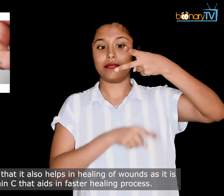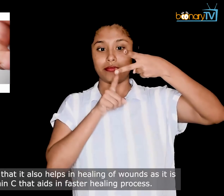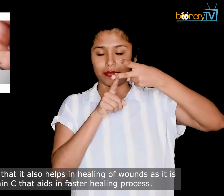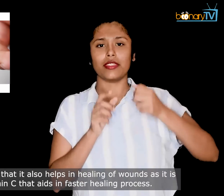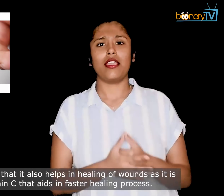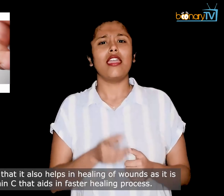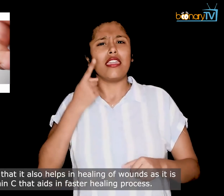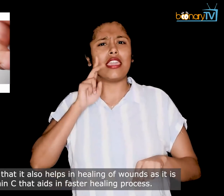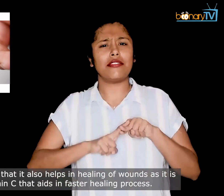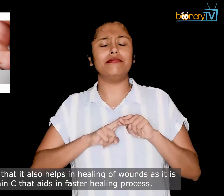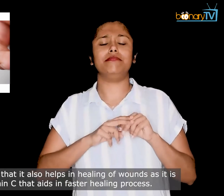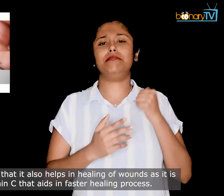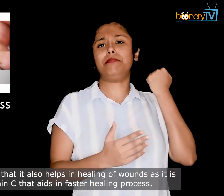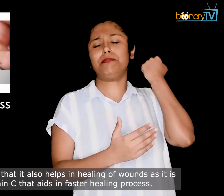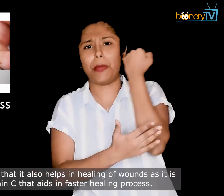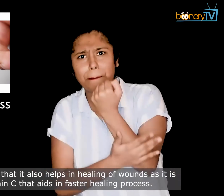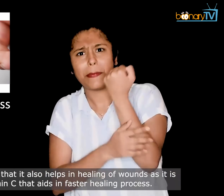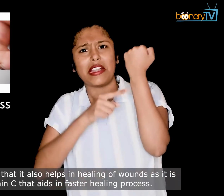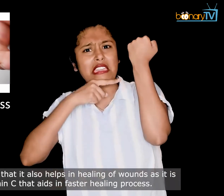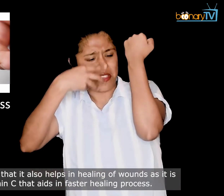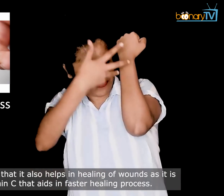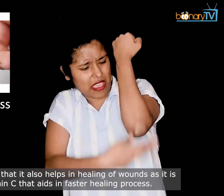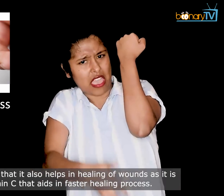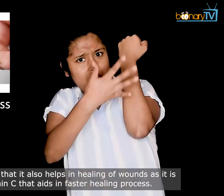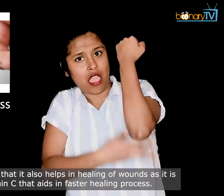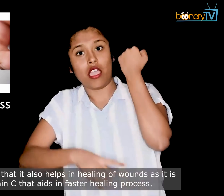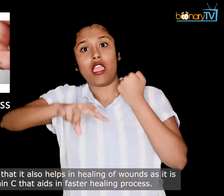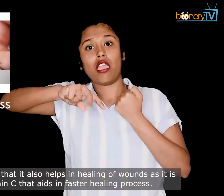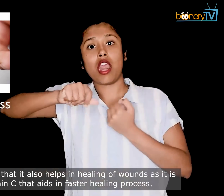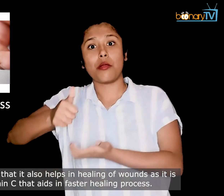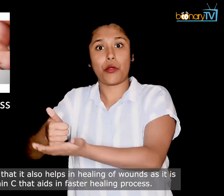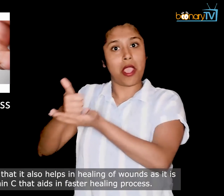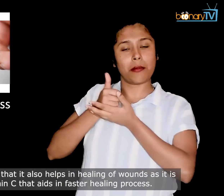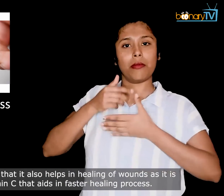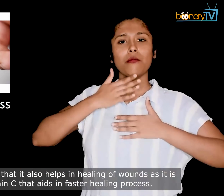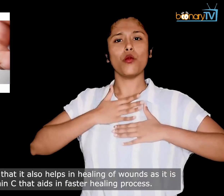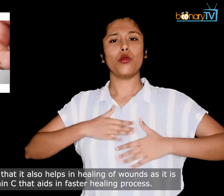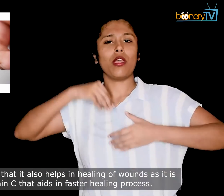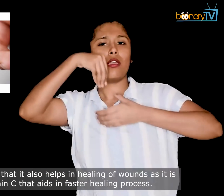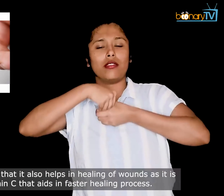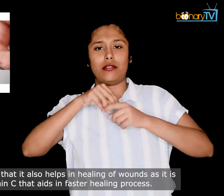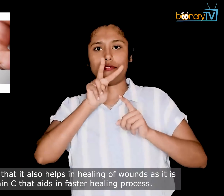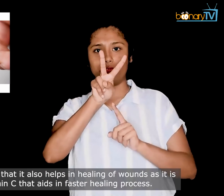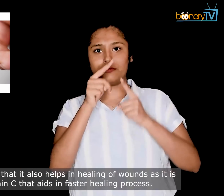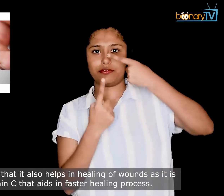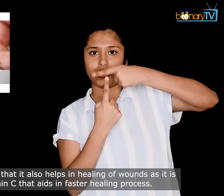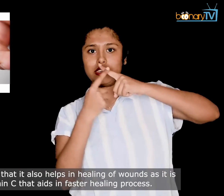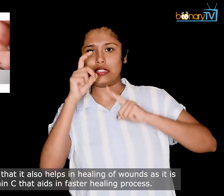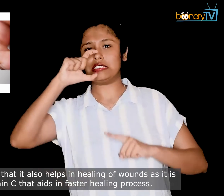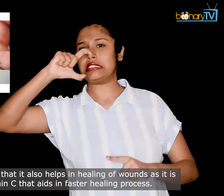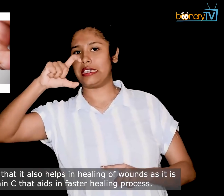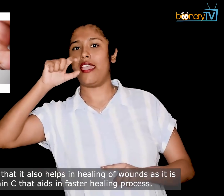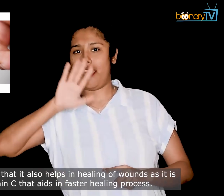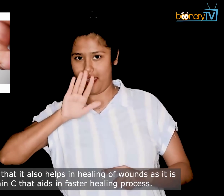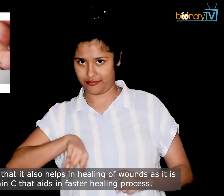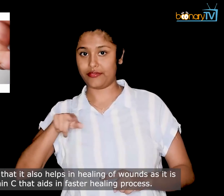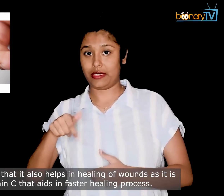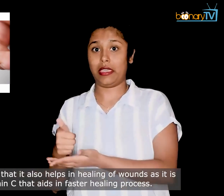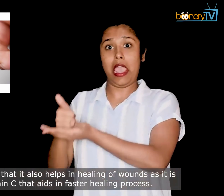Another benefit is that it also helps in healing of wounds, as it is rich in